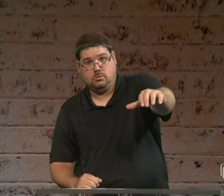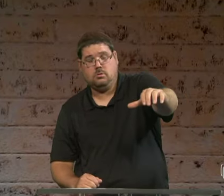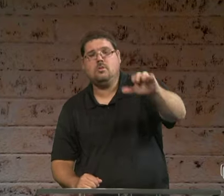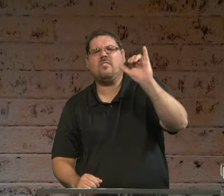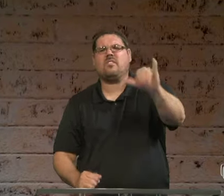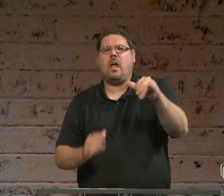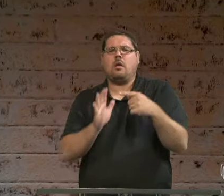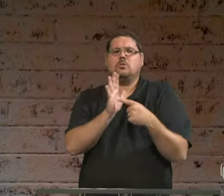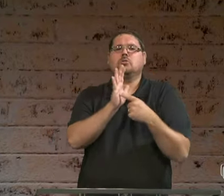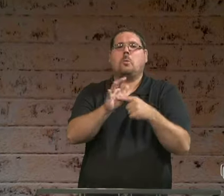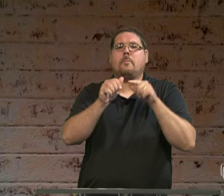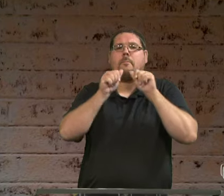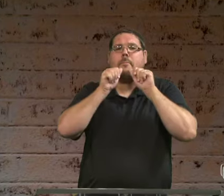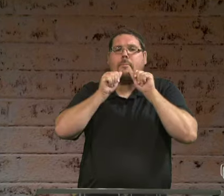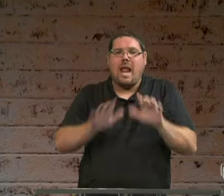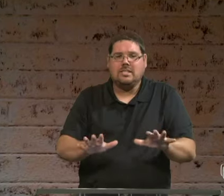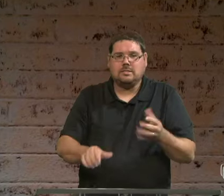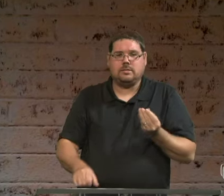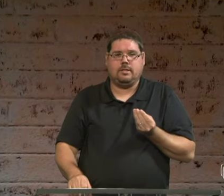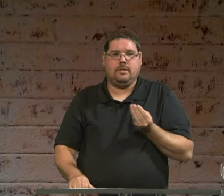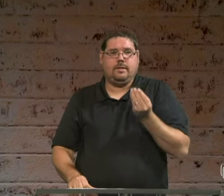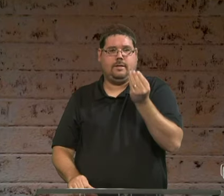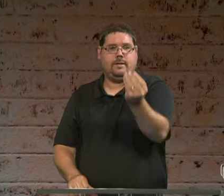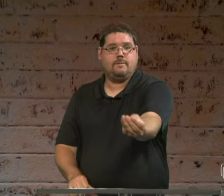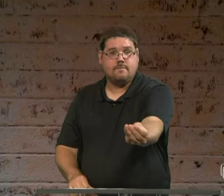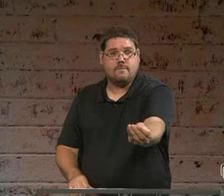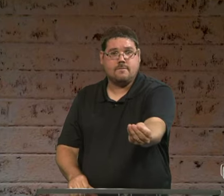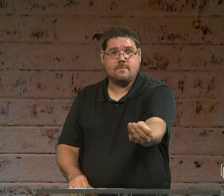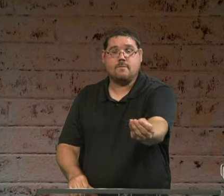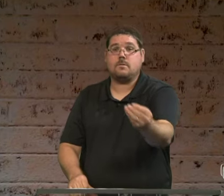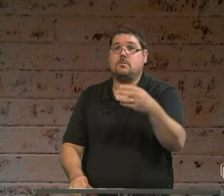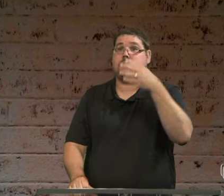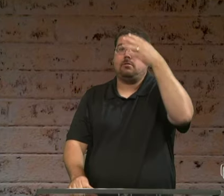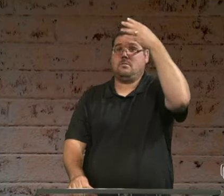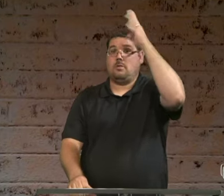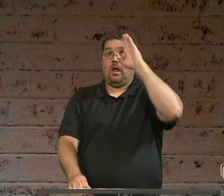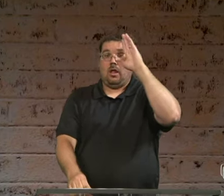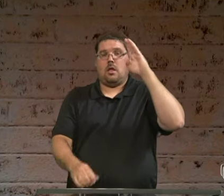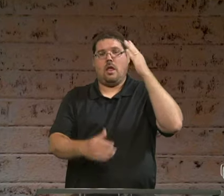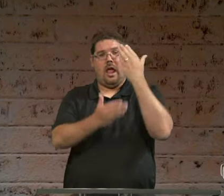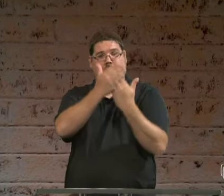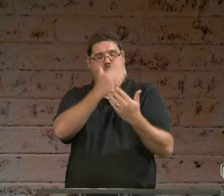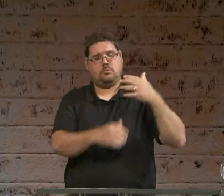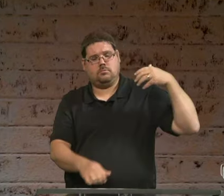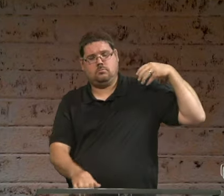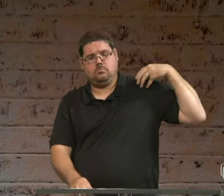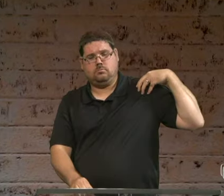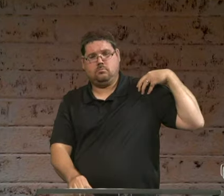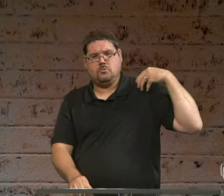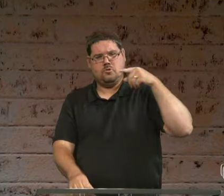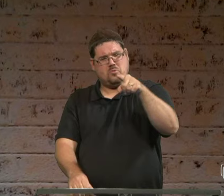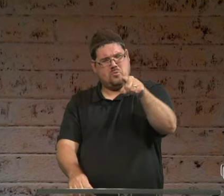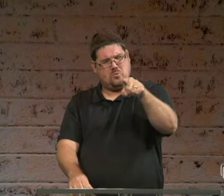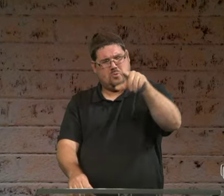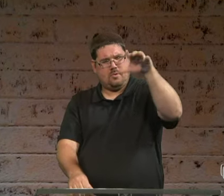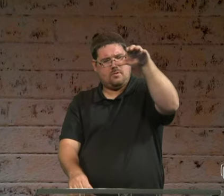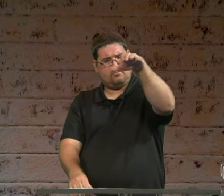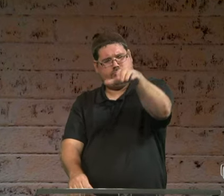Bible, when it talks about a hand being on a person, that's the idea of giving a blessing. When God's hand is